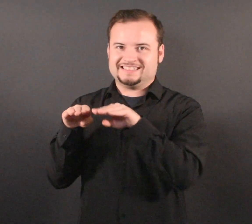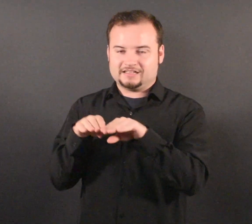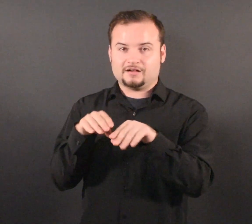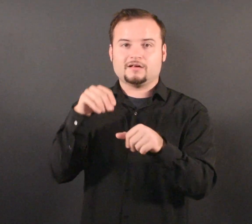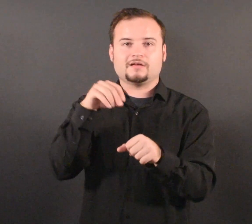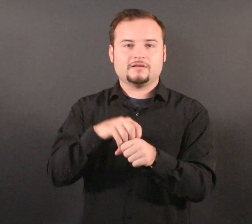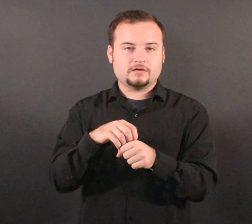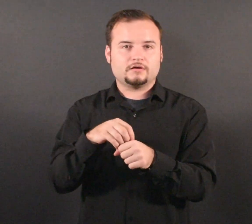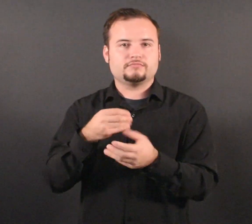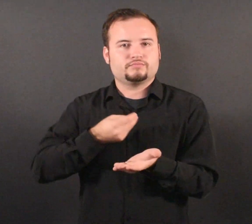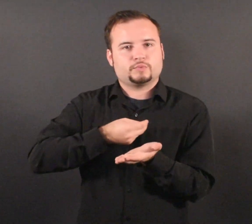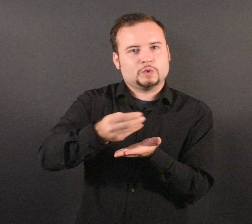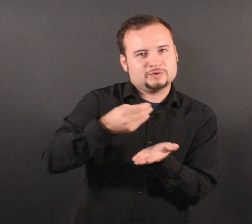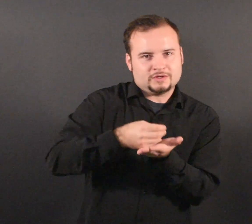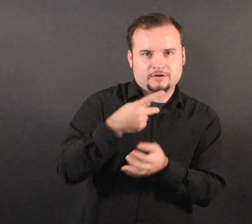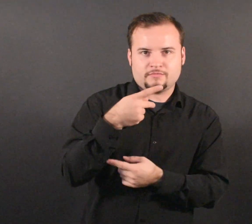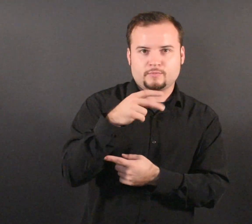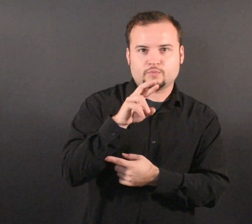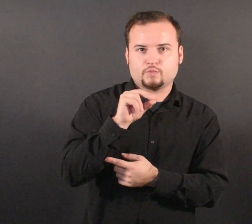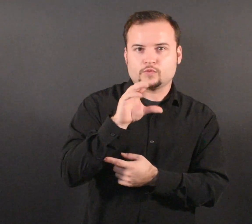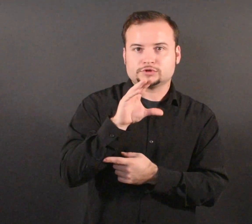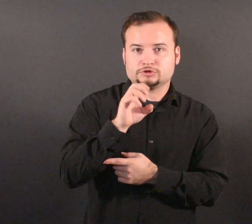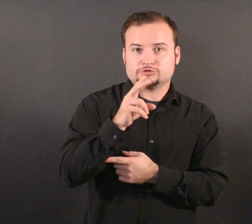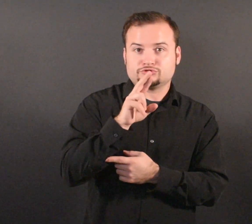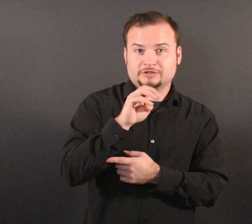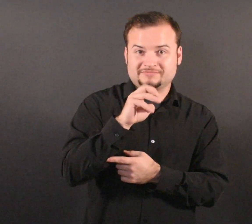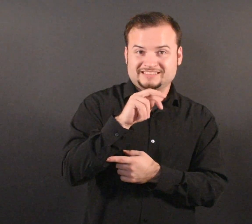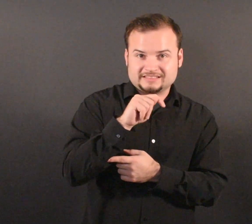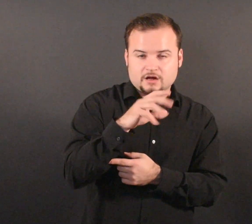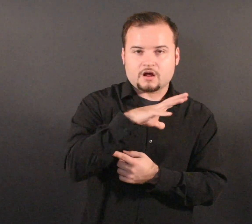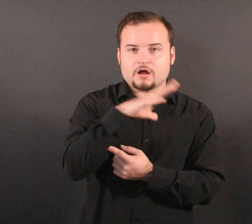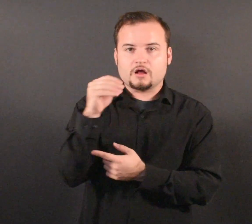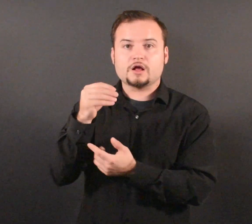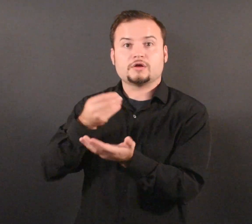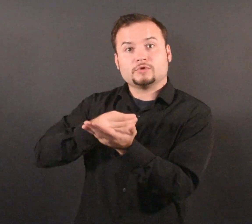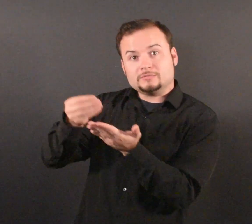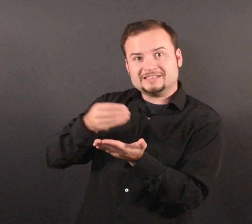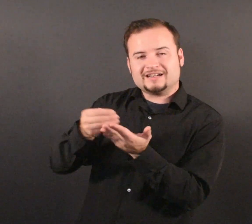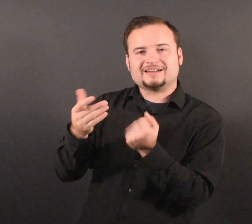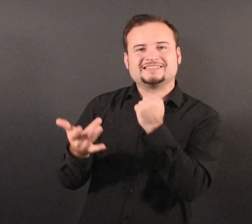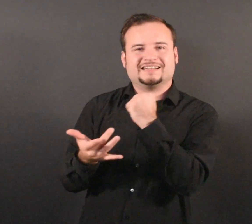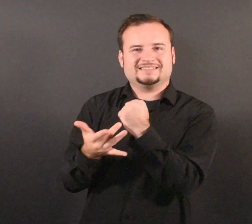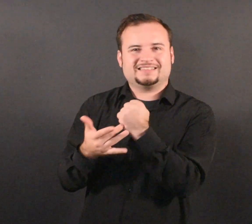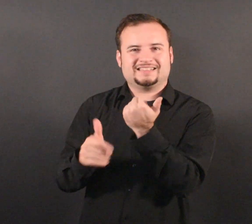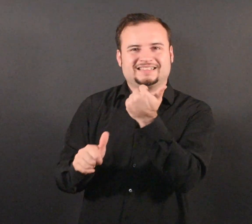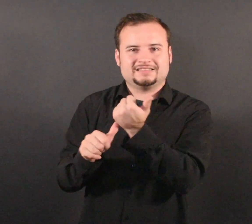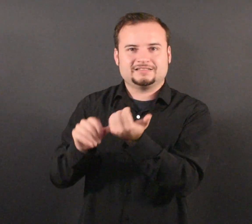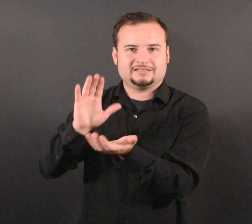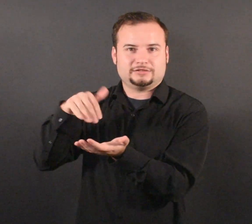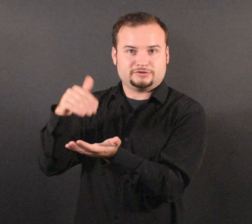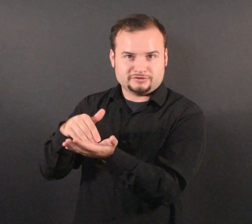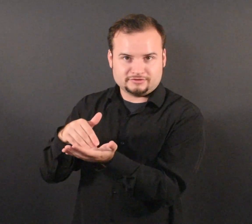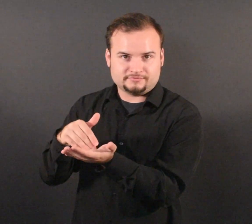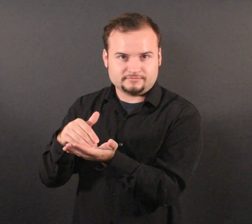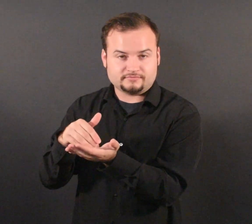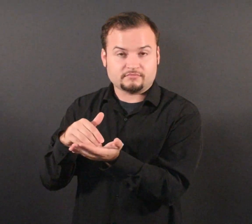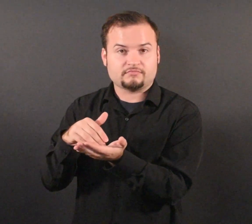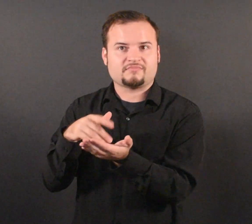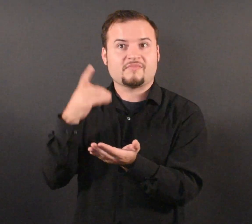of Equity and Procurement Technical Assistance Center as they host their first in-person event